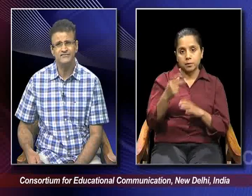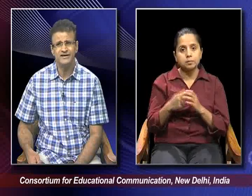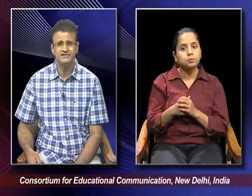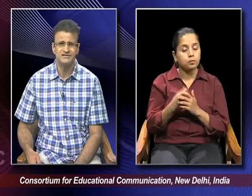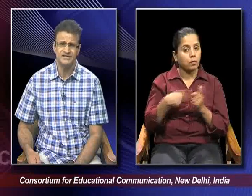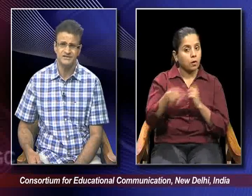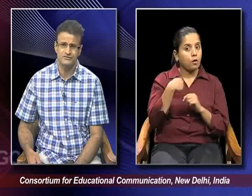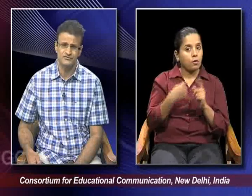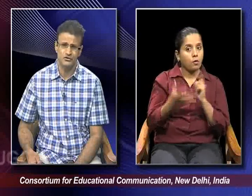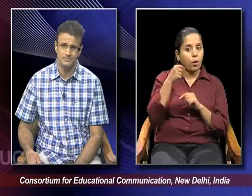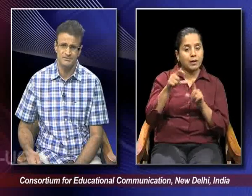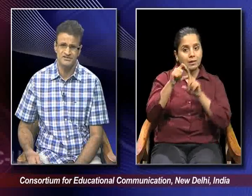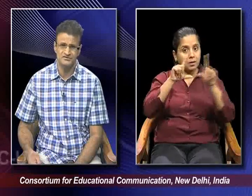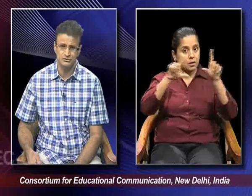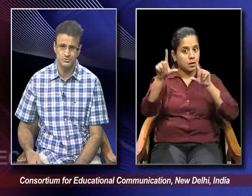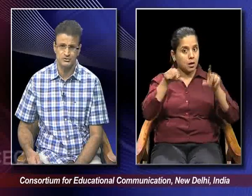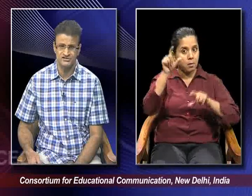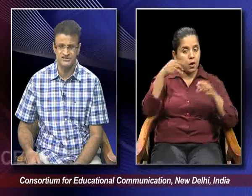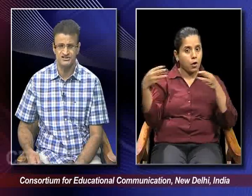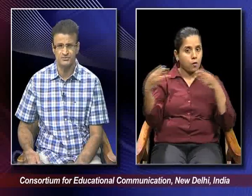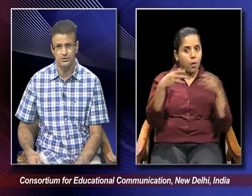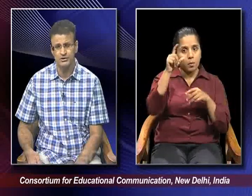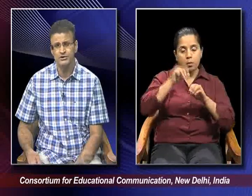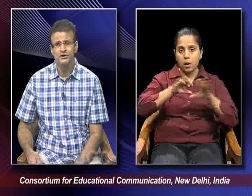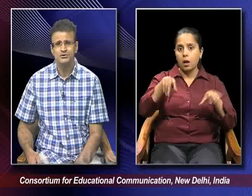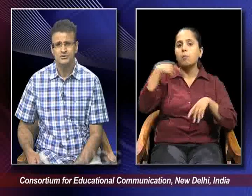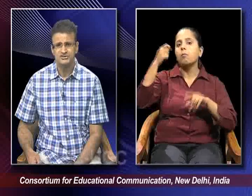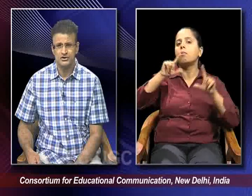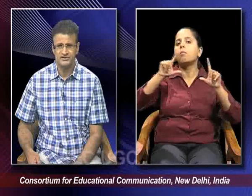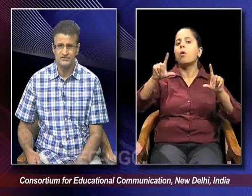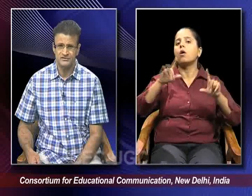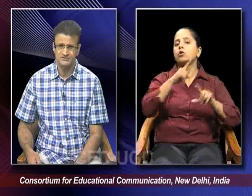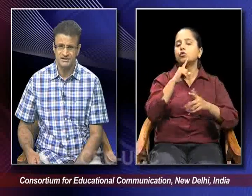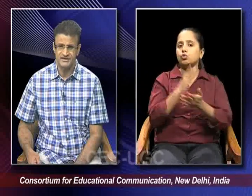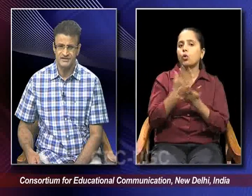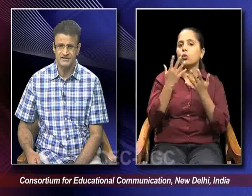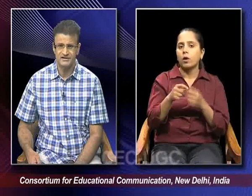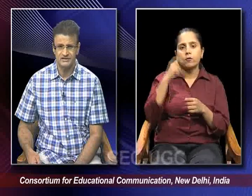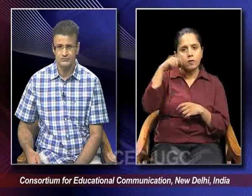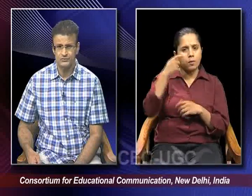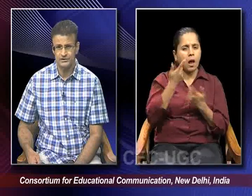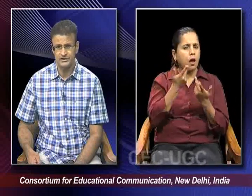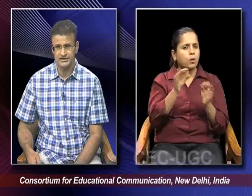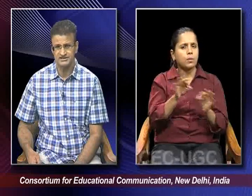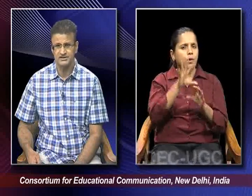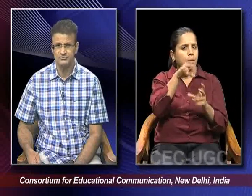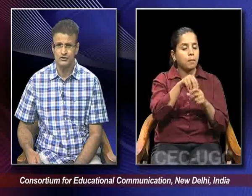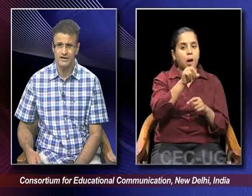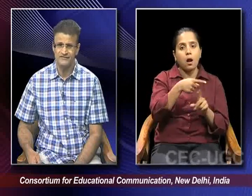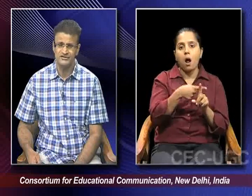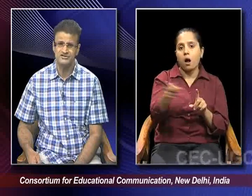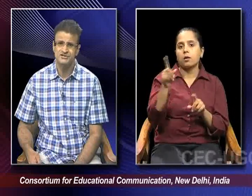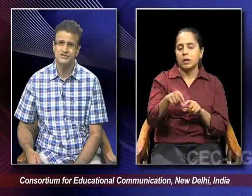we find that the director of the war publicity was put on the censor board to ensure that films contain nothing that would work against the